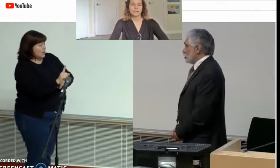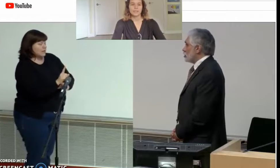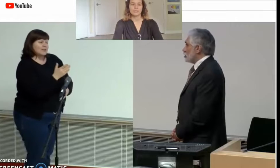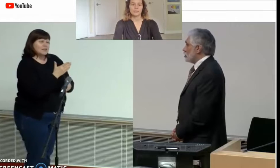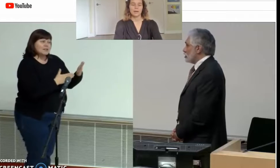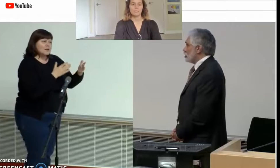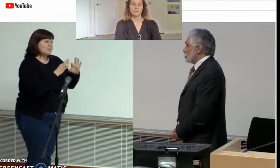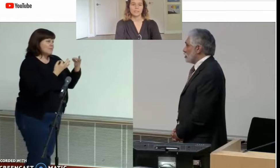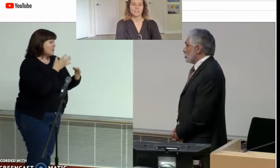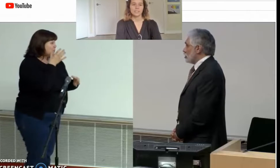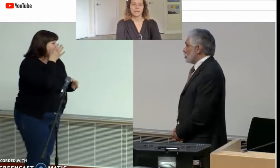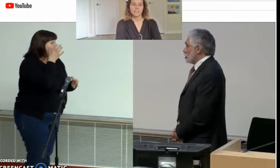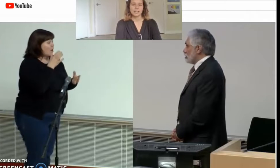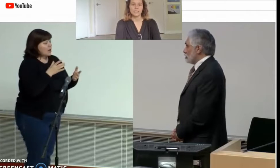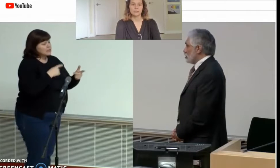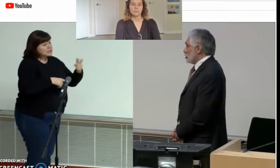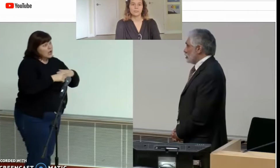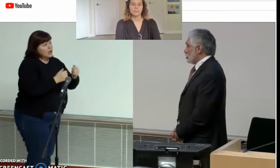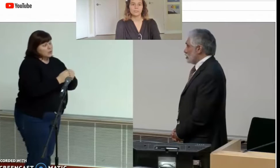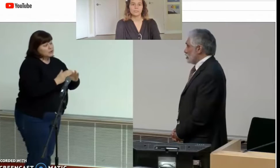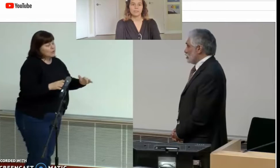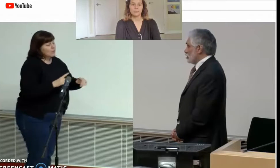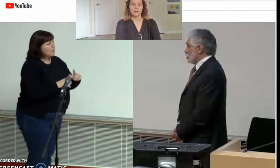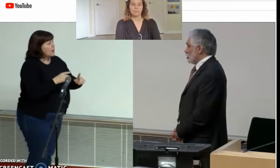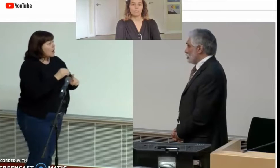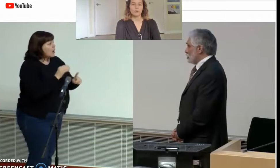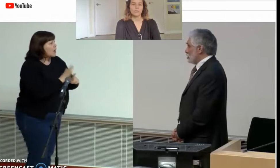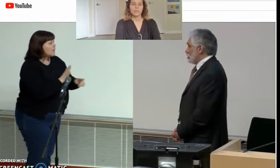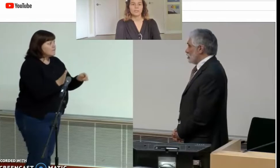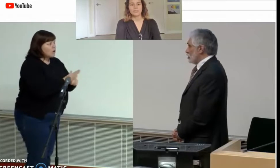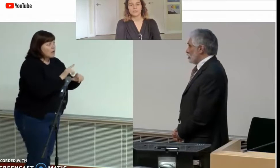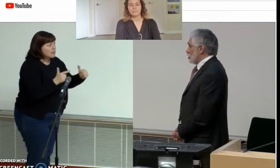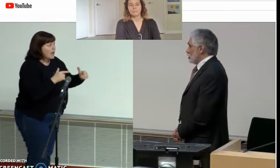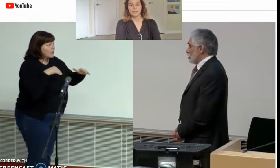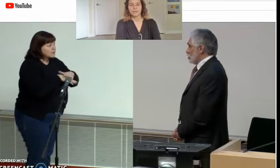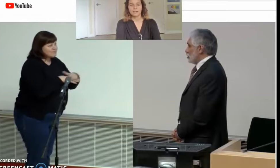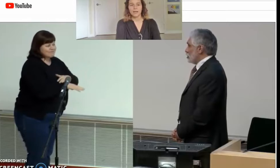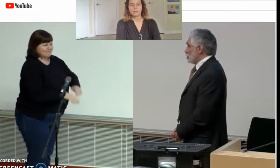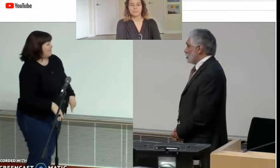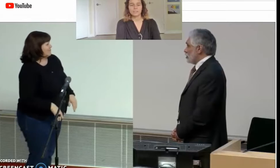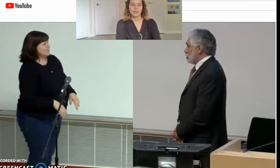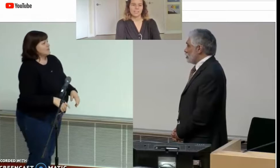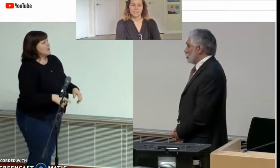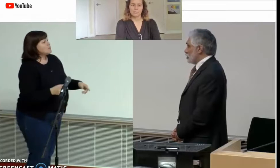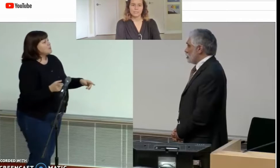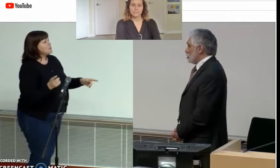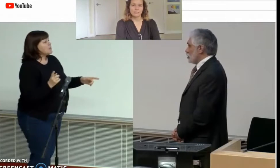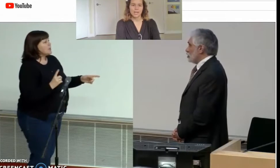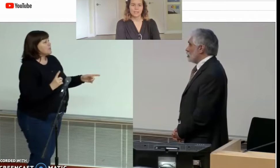and telling them how important it is to their education to develop an L1 and how to navigate that with their deaf child